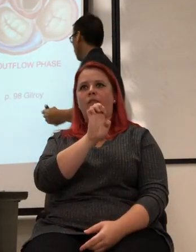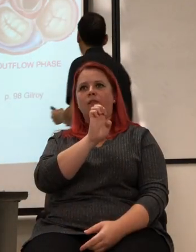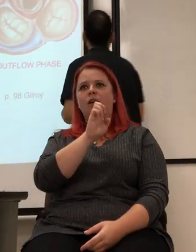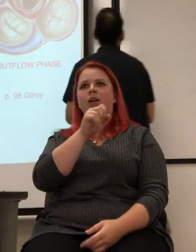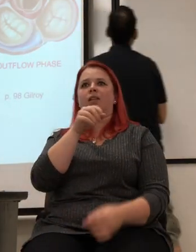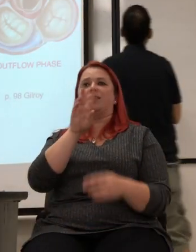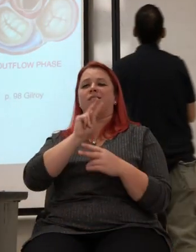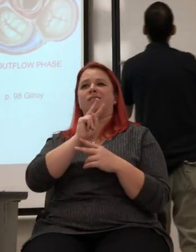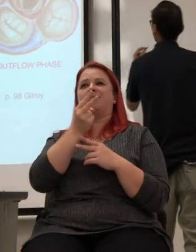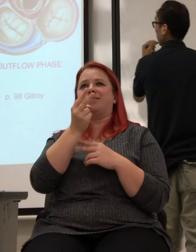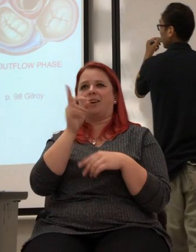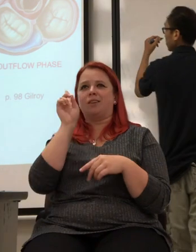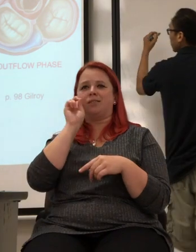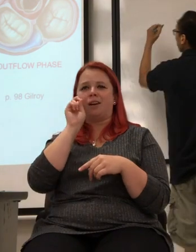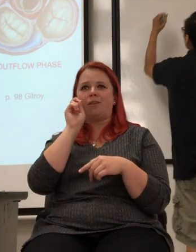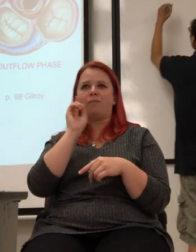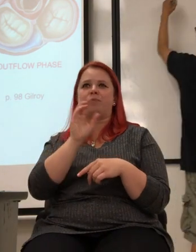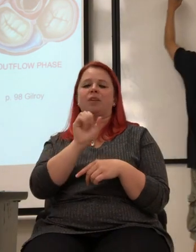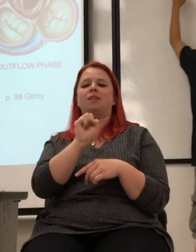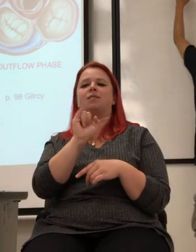closing.